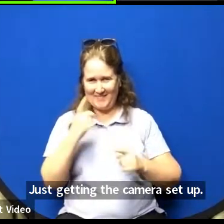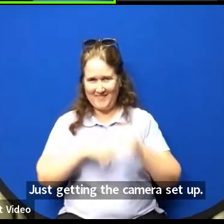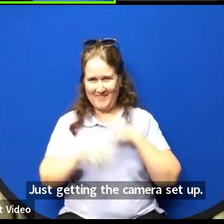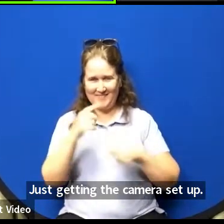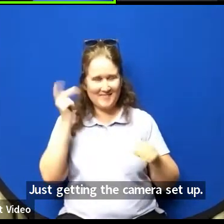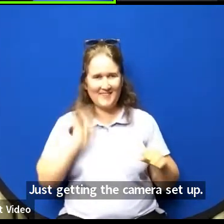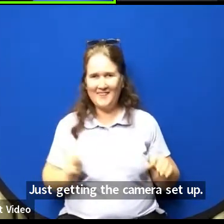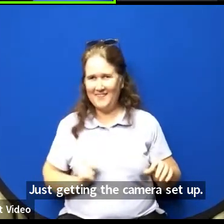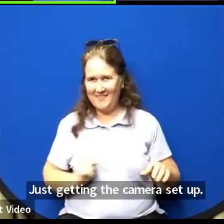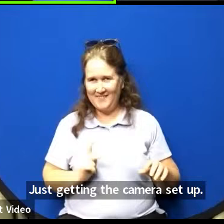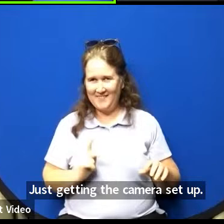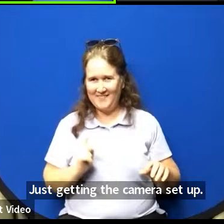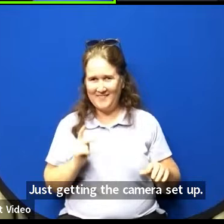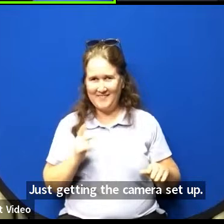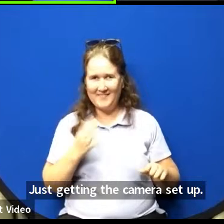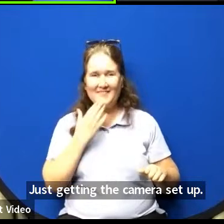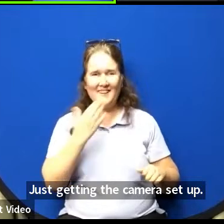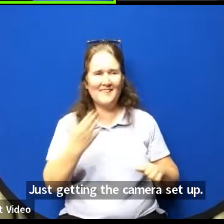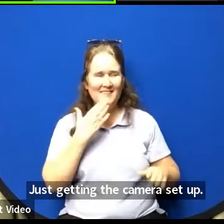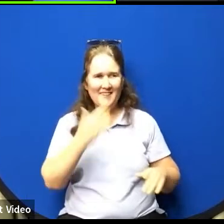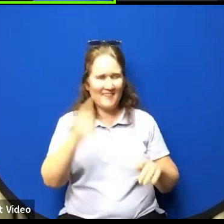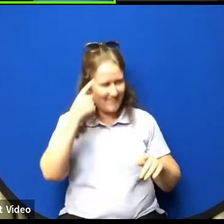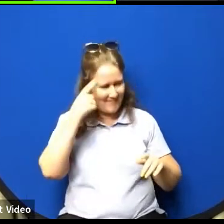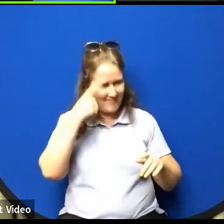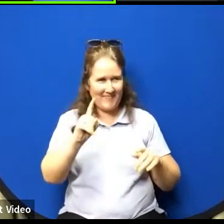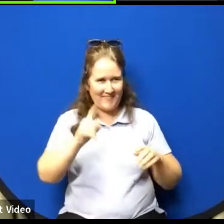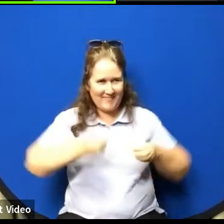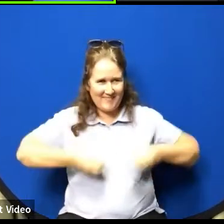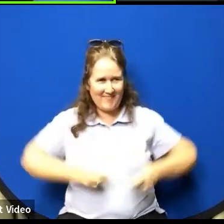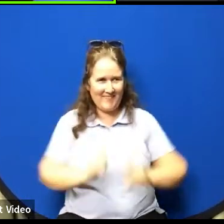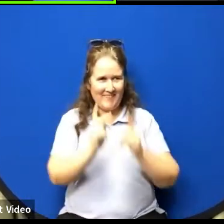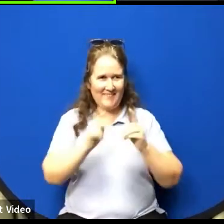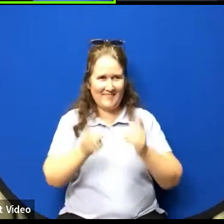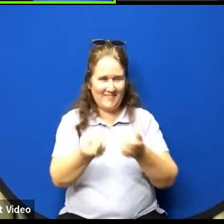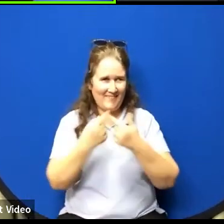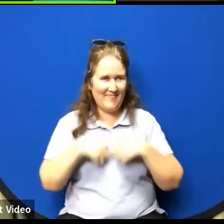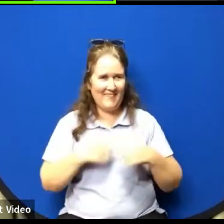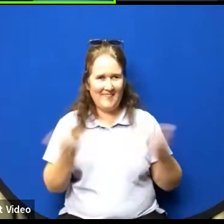Caudell. This is my name sign.